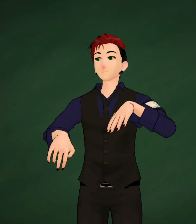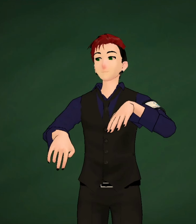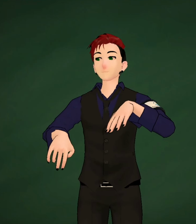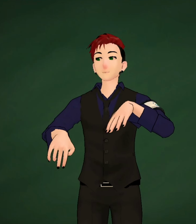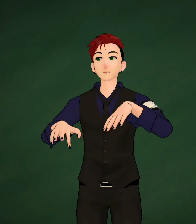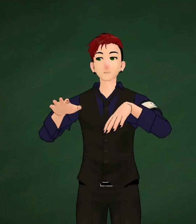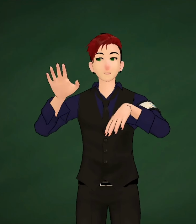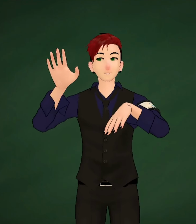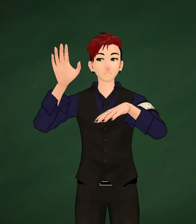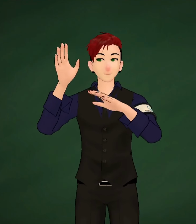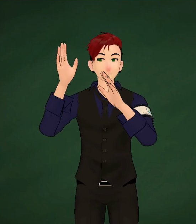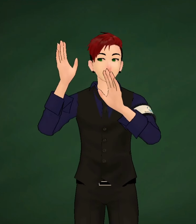You know, there's